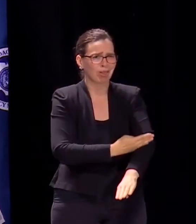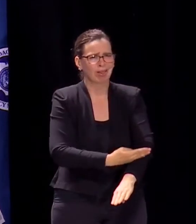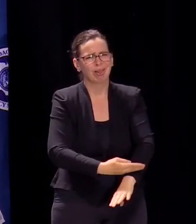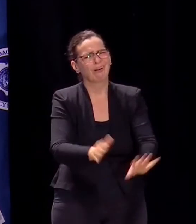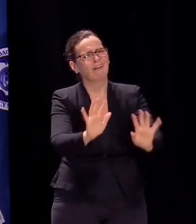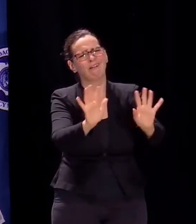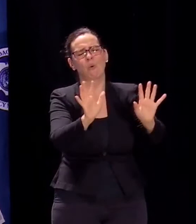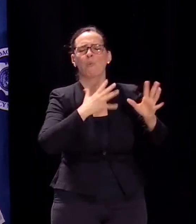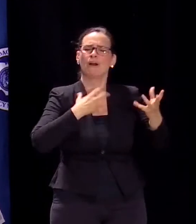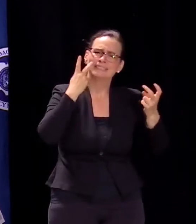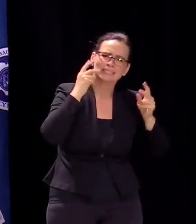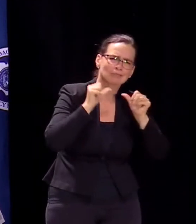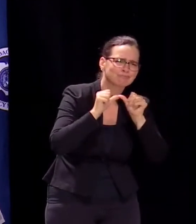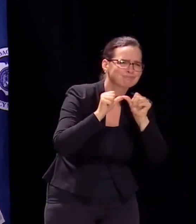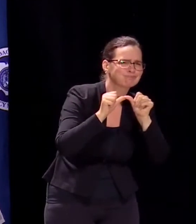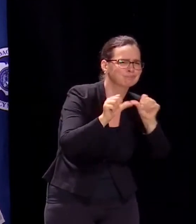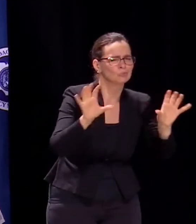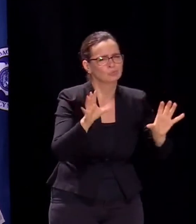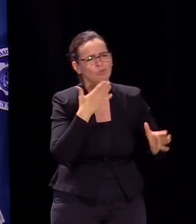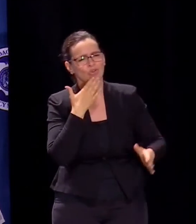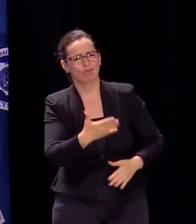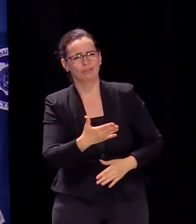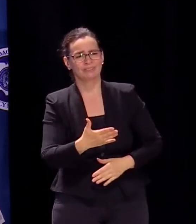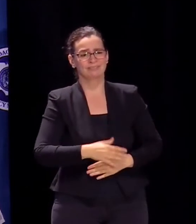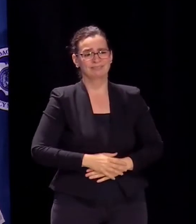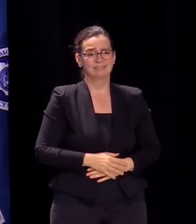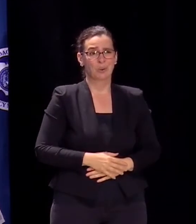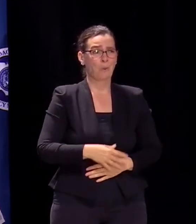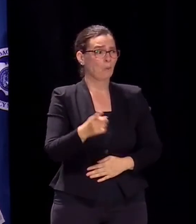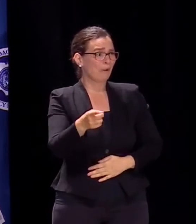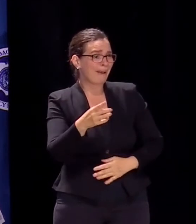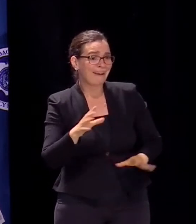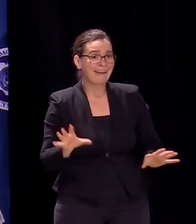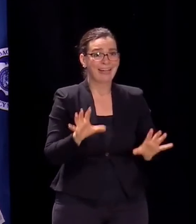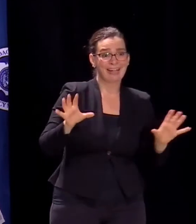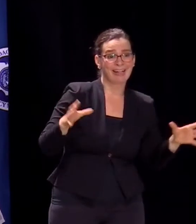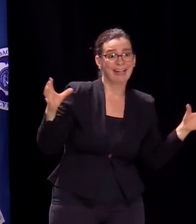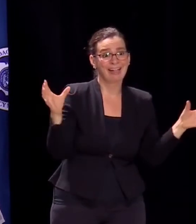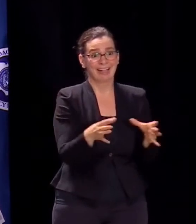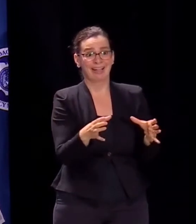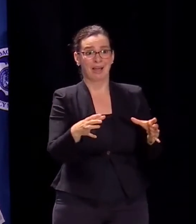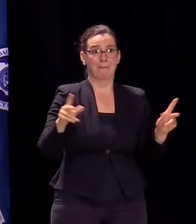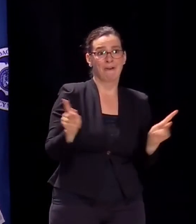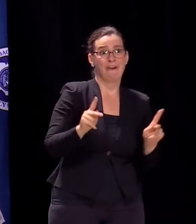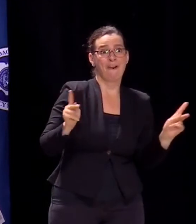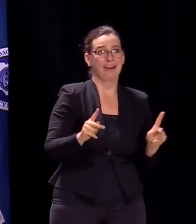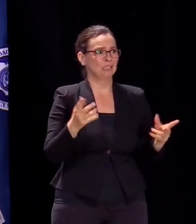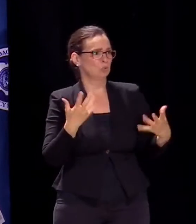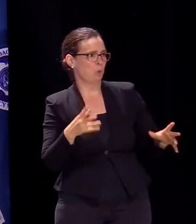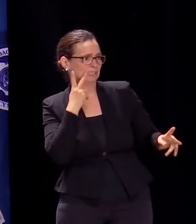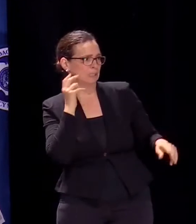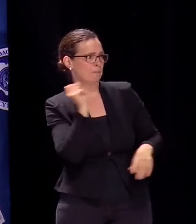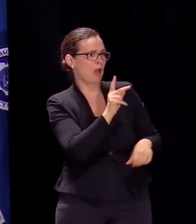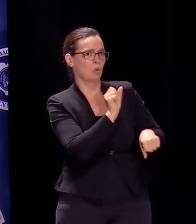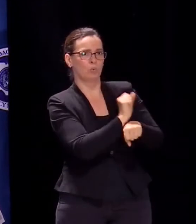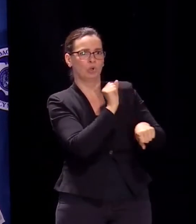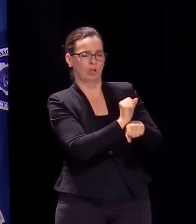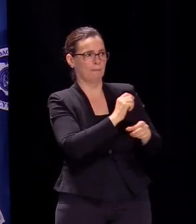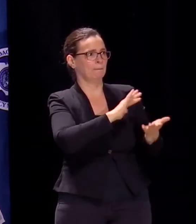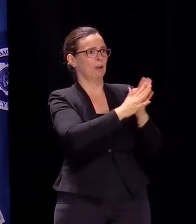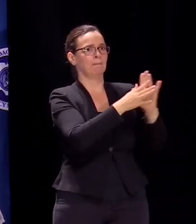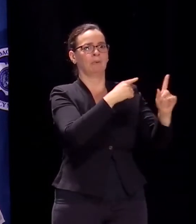in a quarantine because you're hanging out somewhere that maybe you shouldn't have been. So the gatherings are allowed, 50 people, but